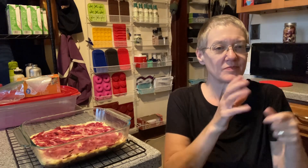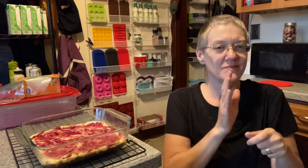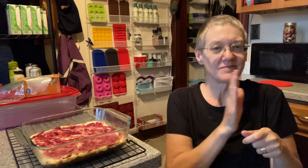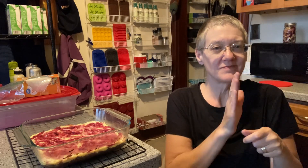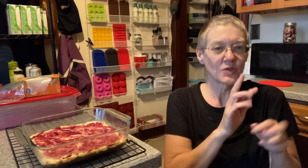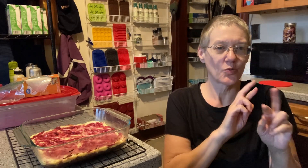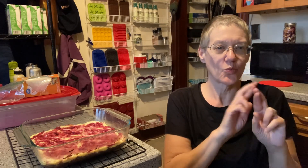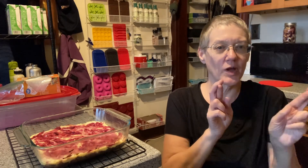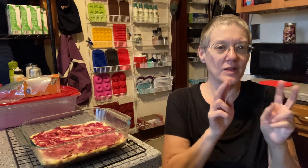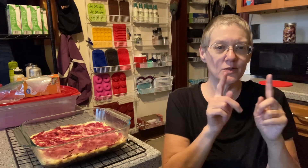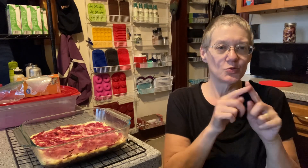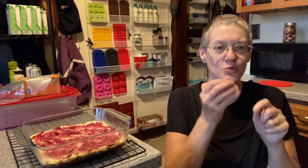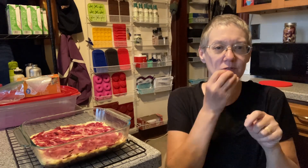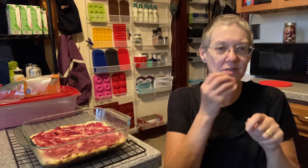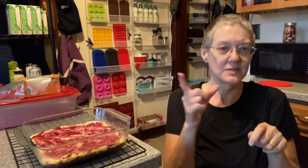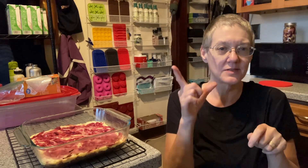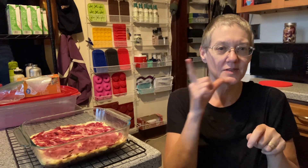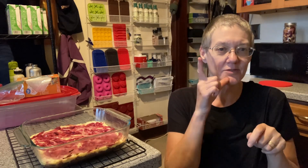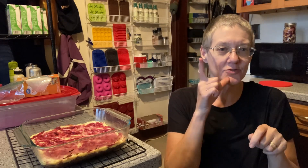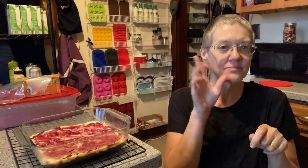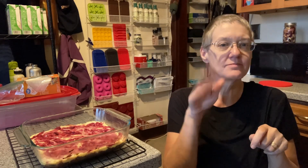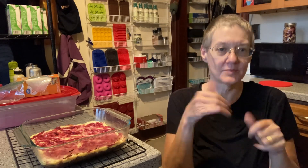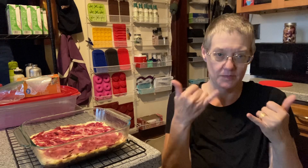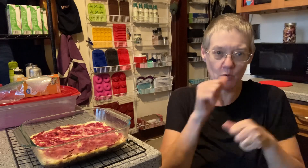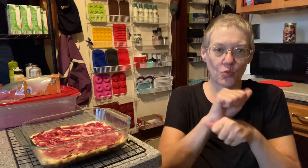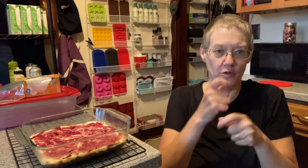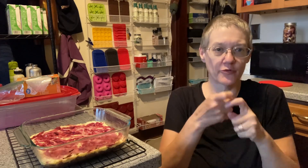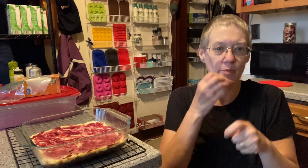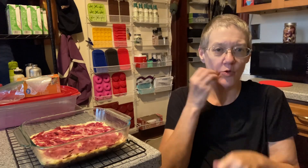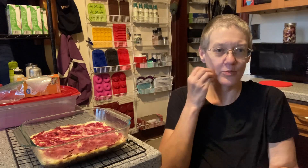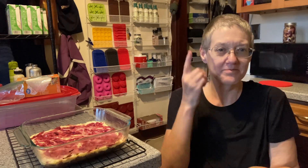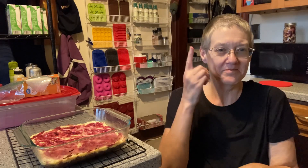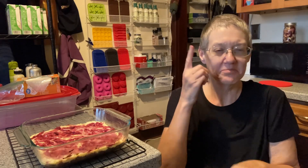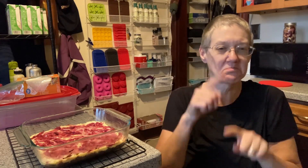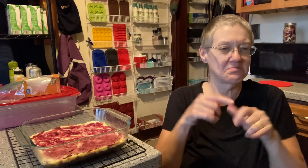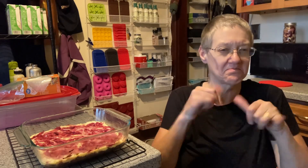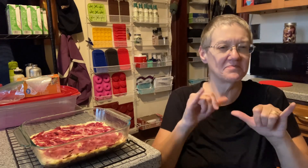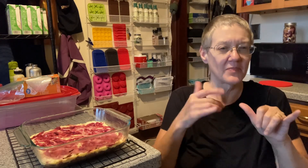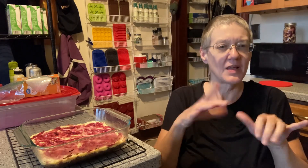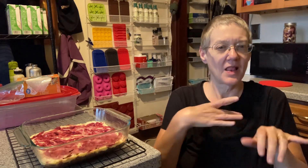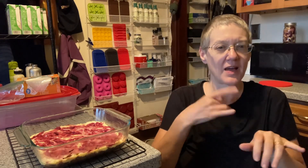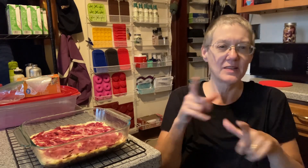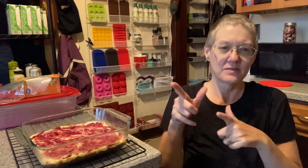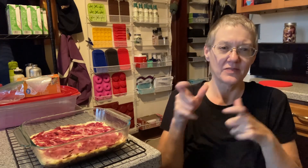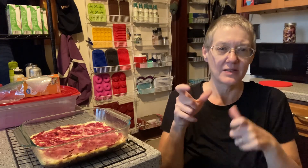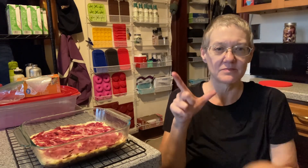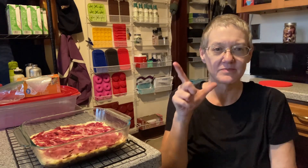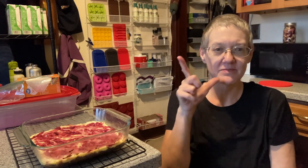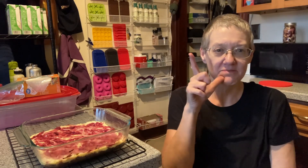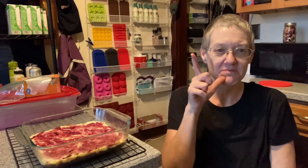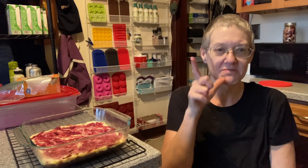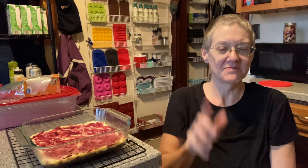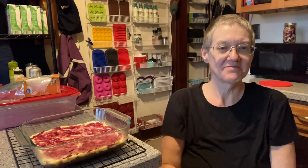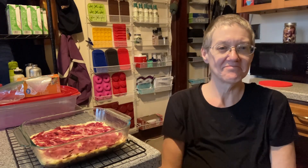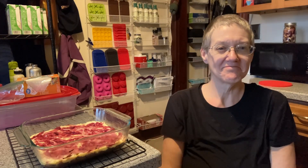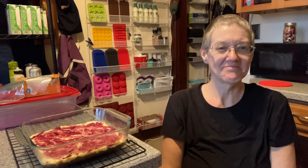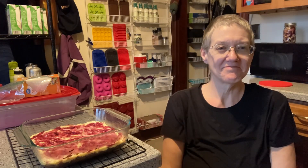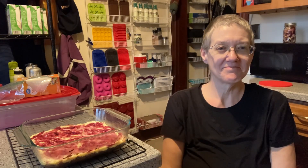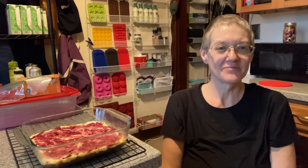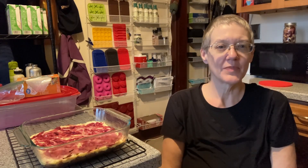fridge. They're a quick, easy lunch for him. He works from home, but he still likes to have something